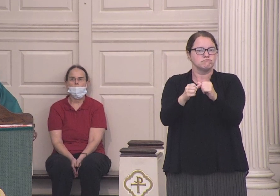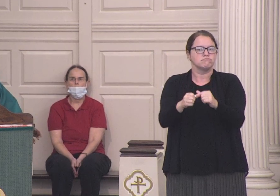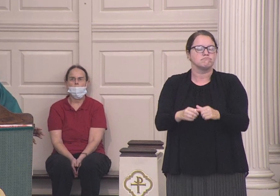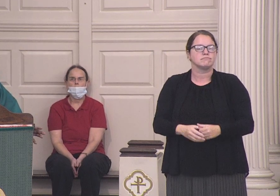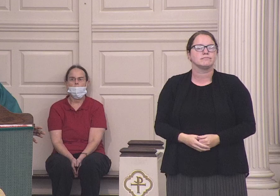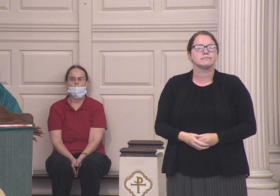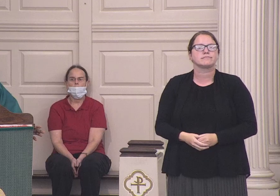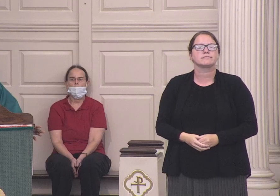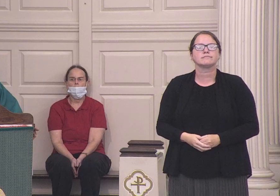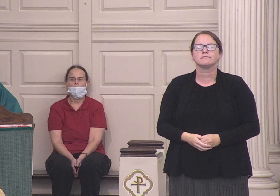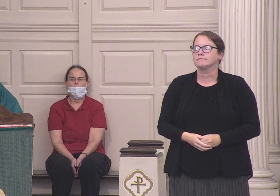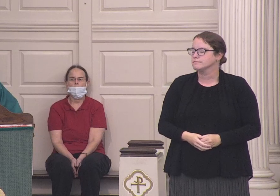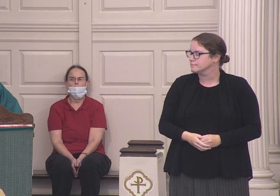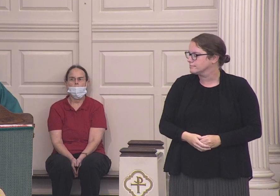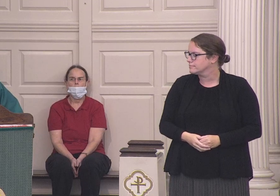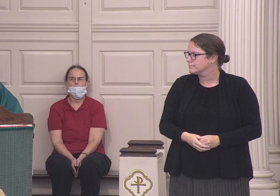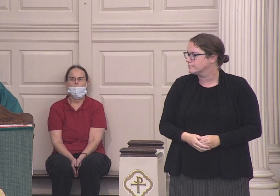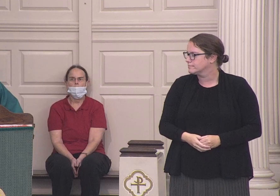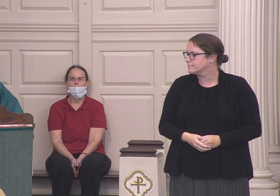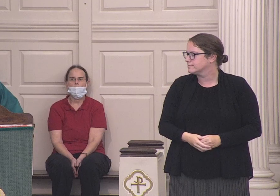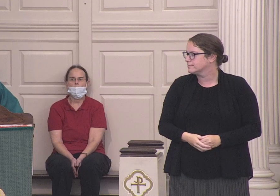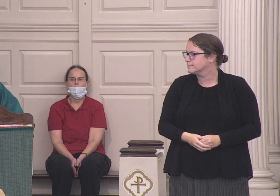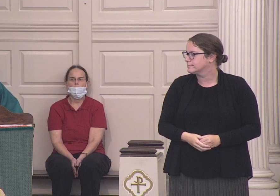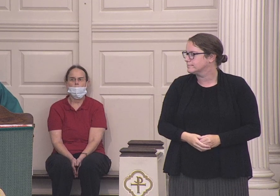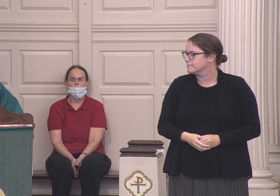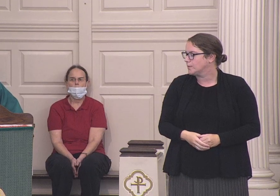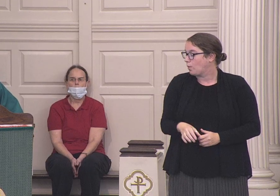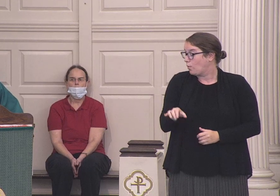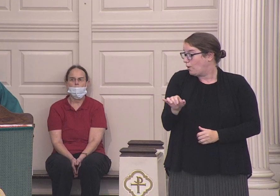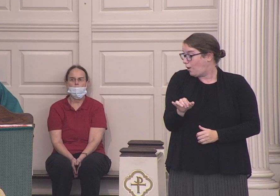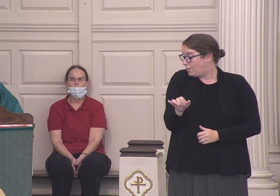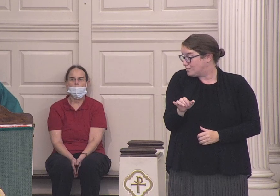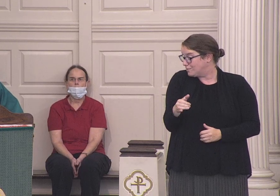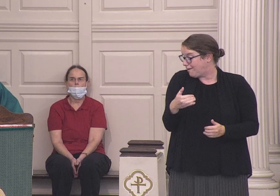We have also had another piece of counsel to encourage us.